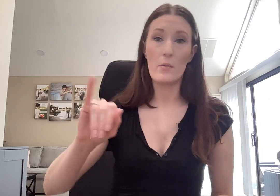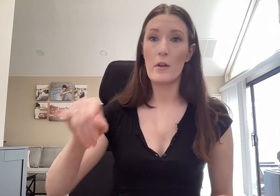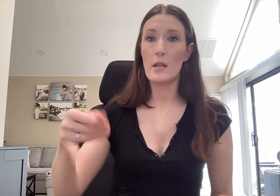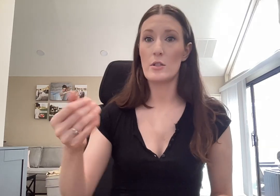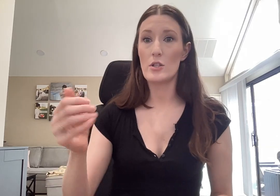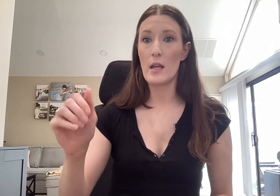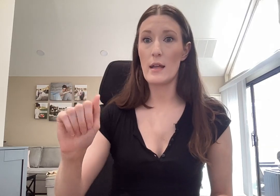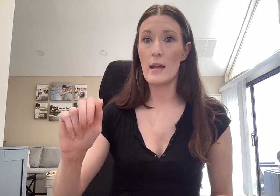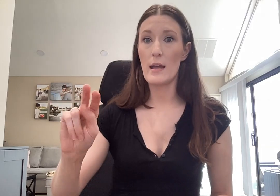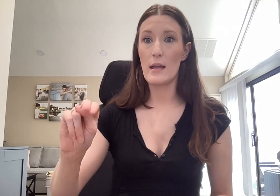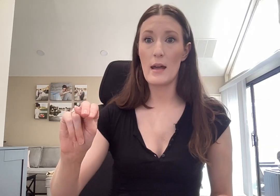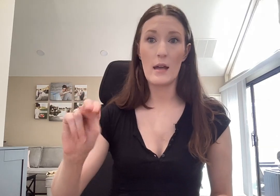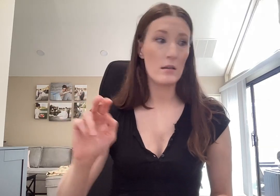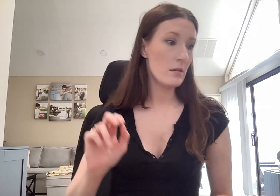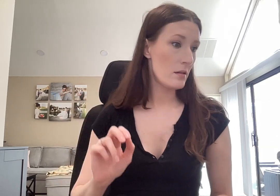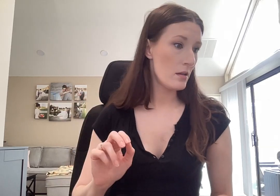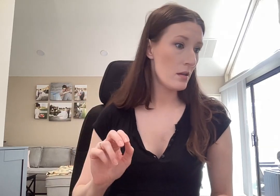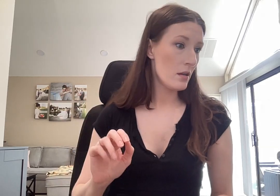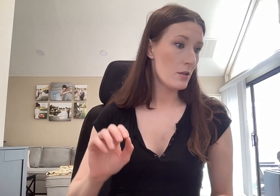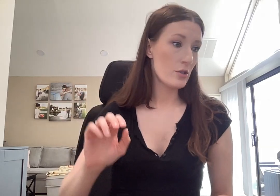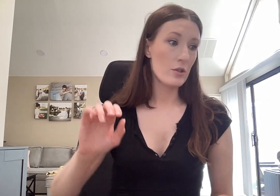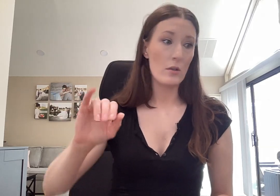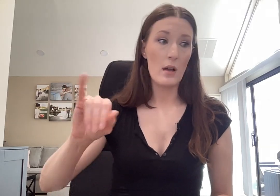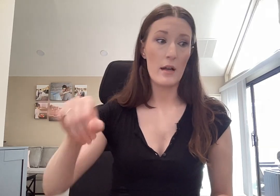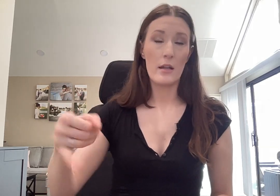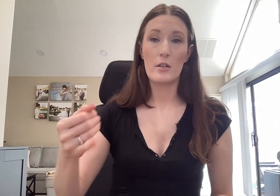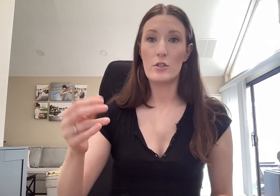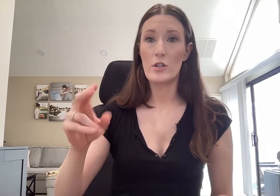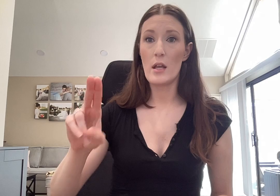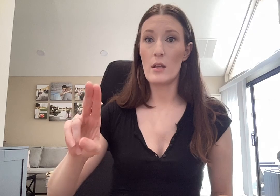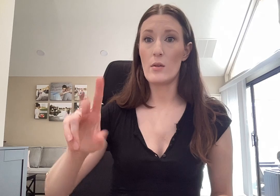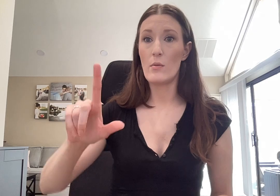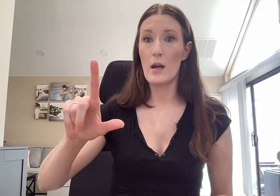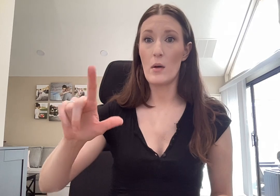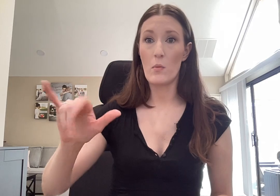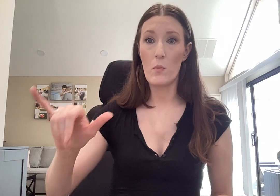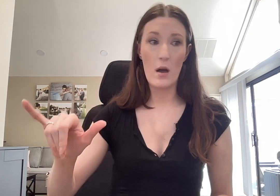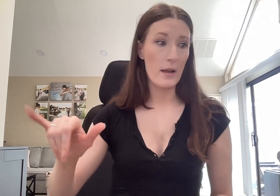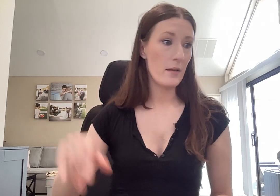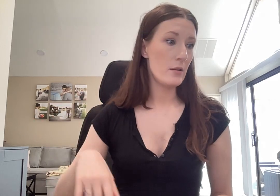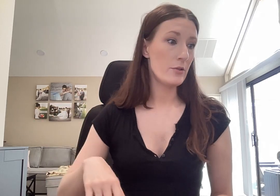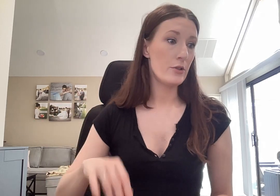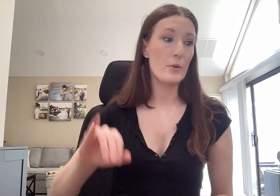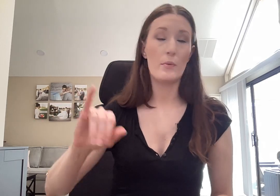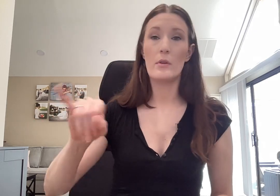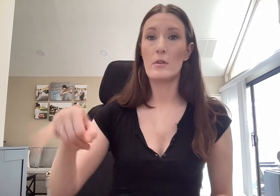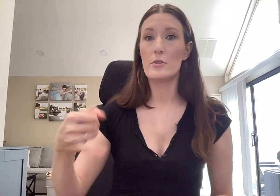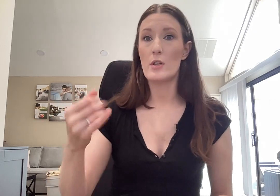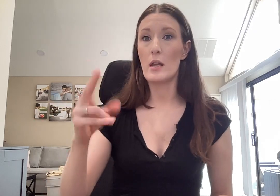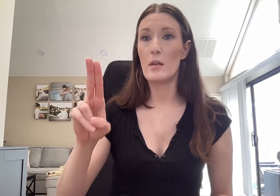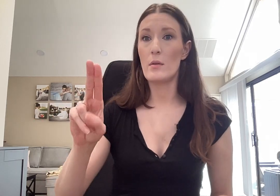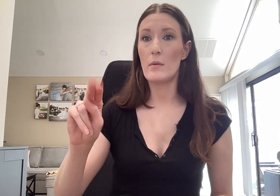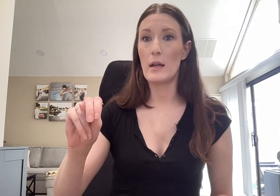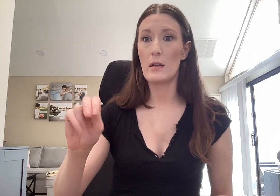January, JAN, July, JULY, June,